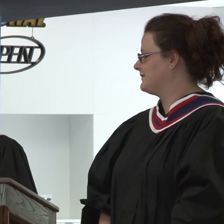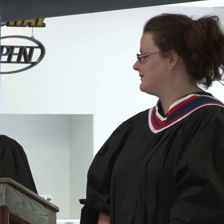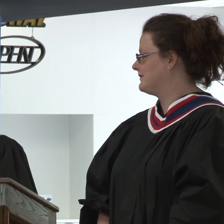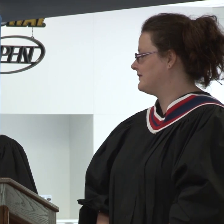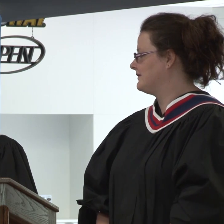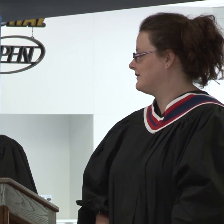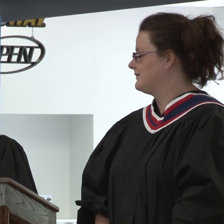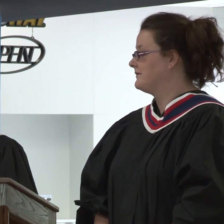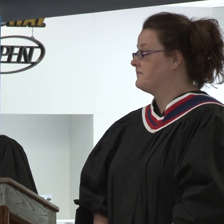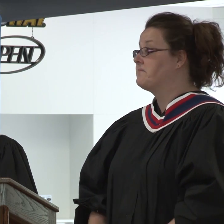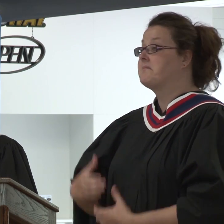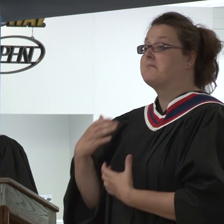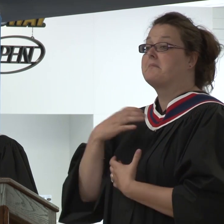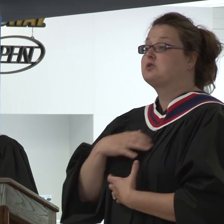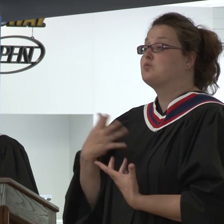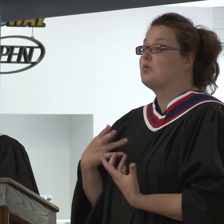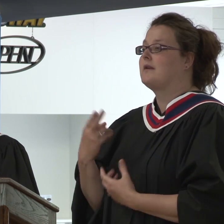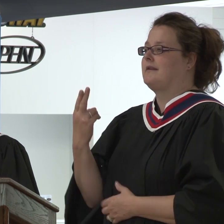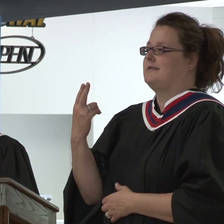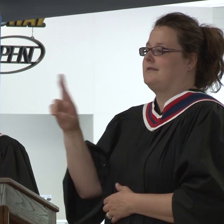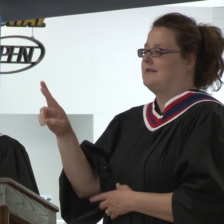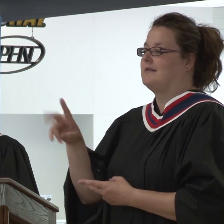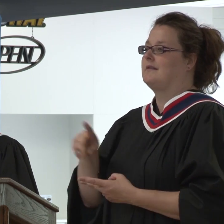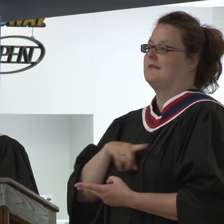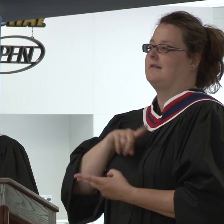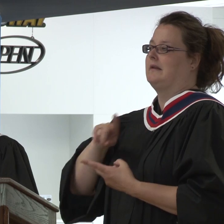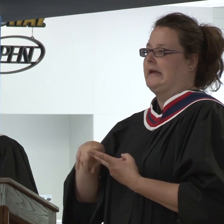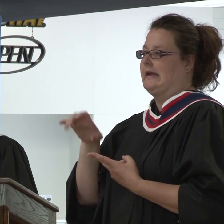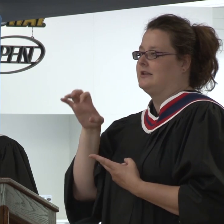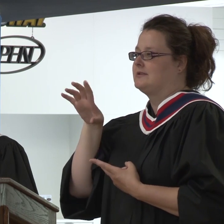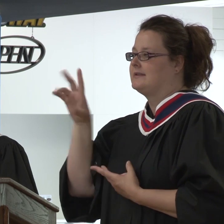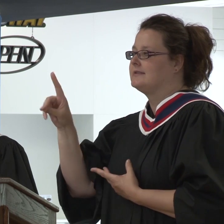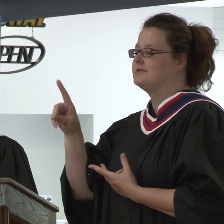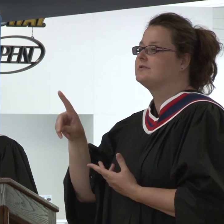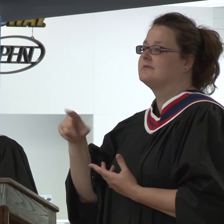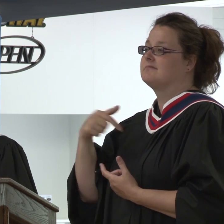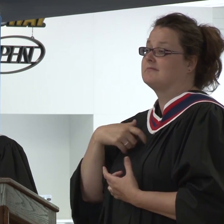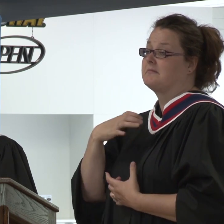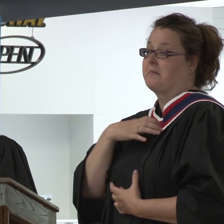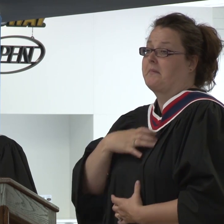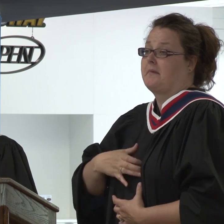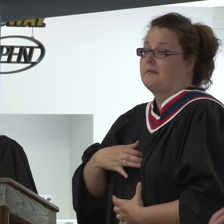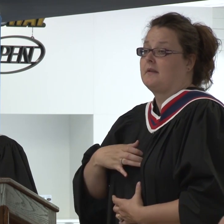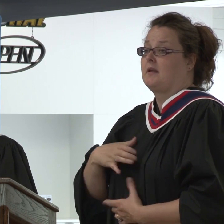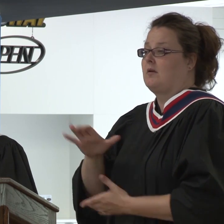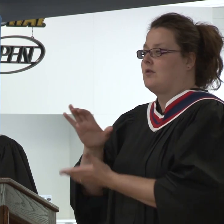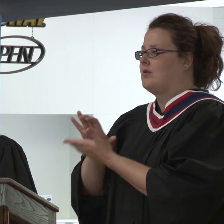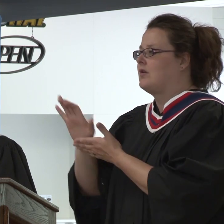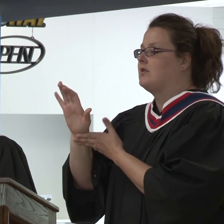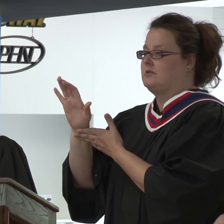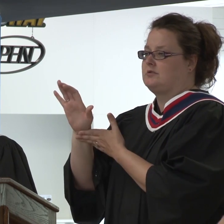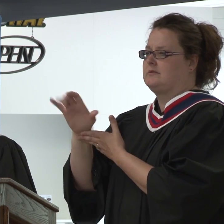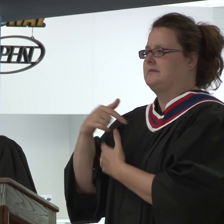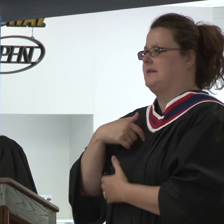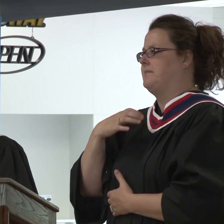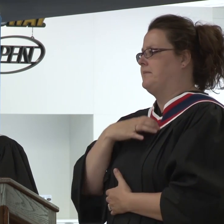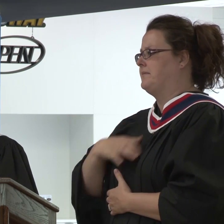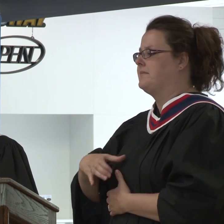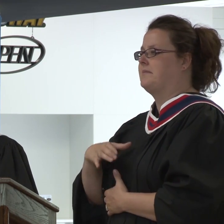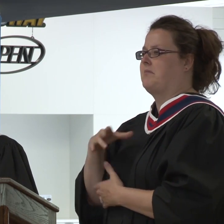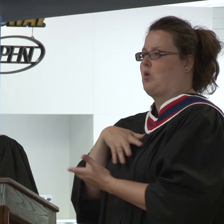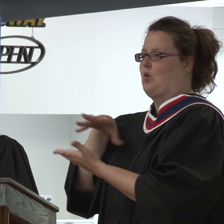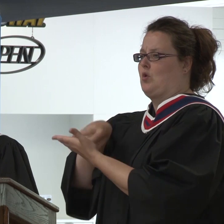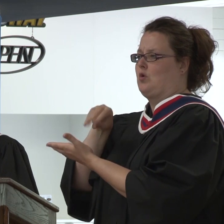passionate about human resources. I'm passionate about education, and I'm passionate about colleges, and I'm passionate